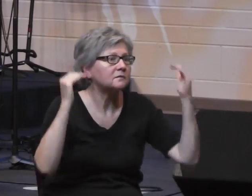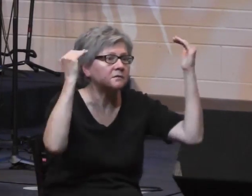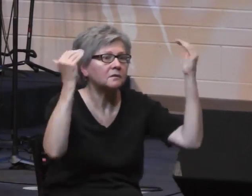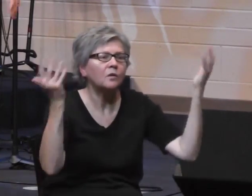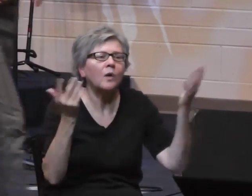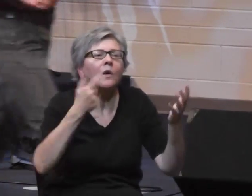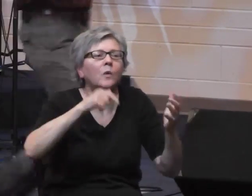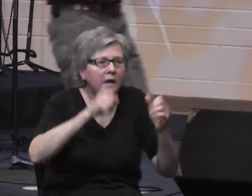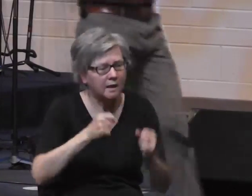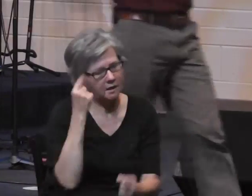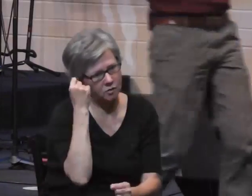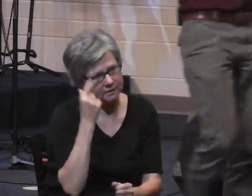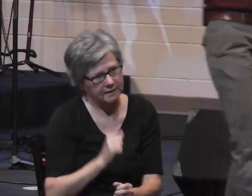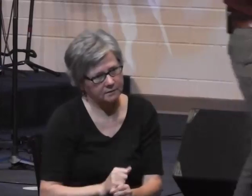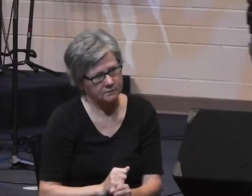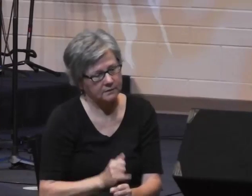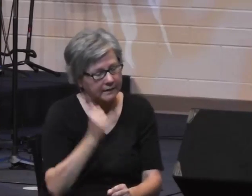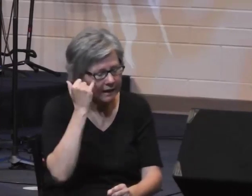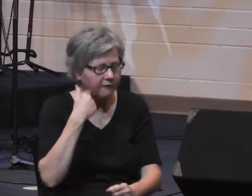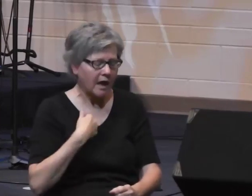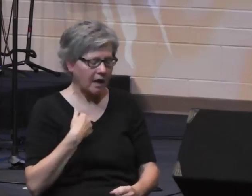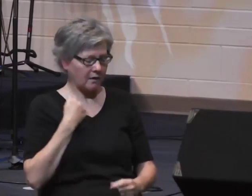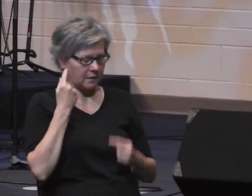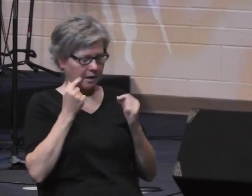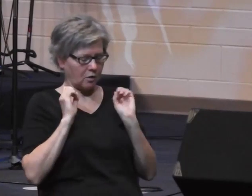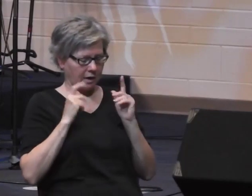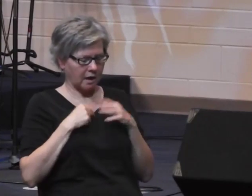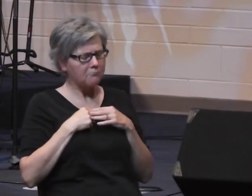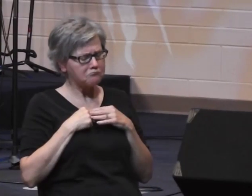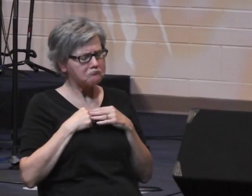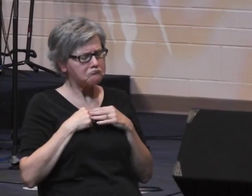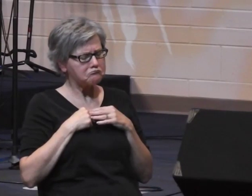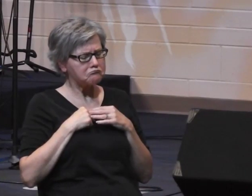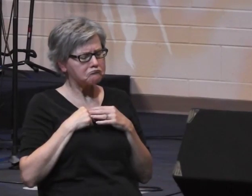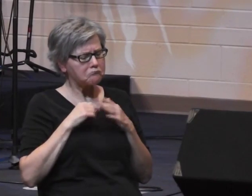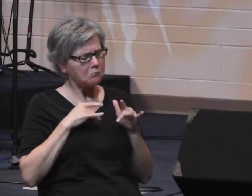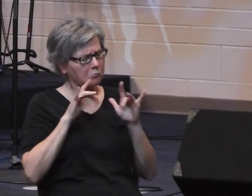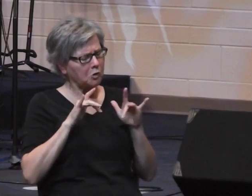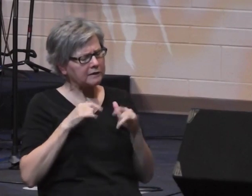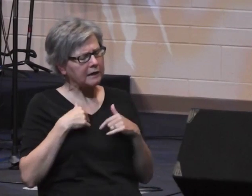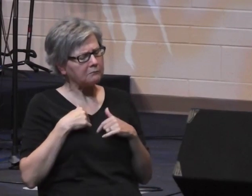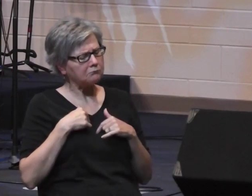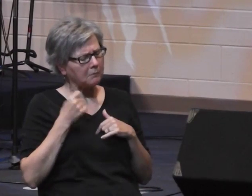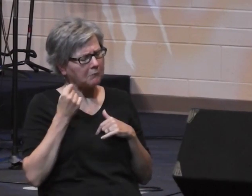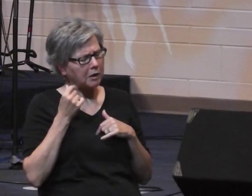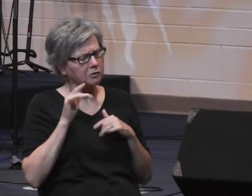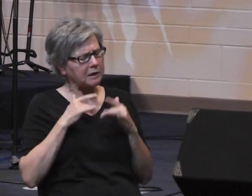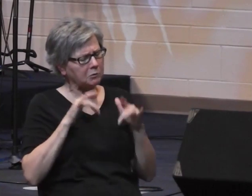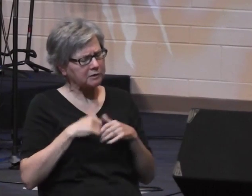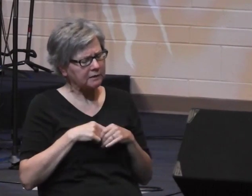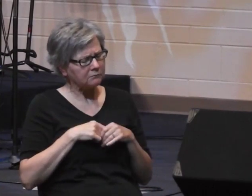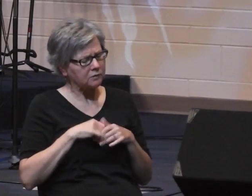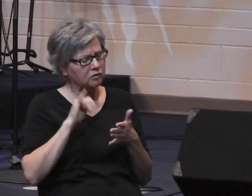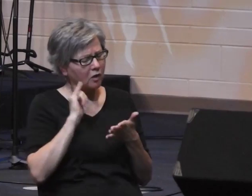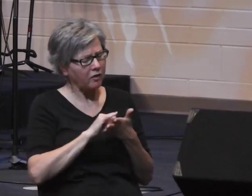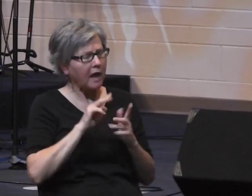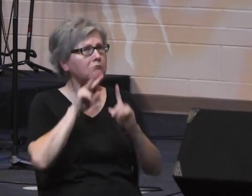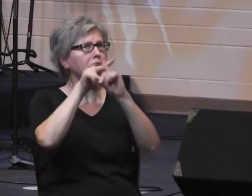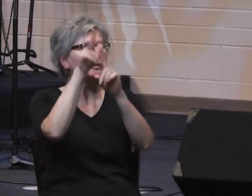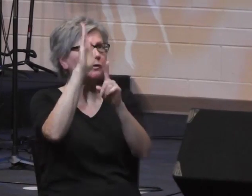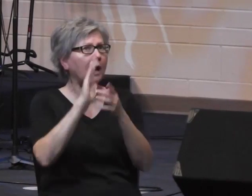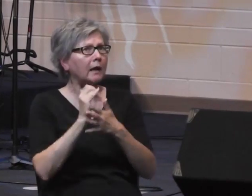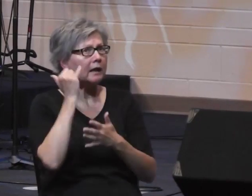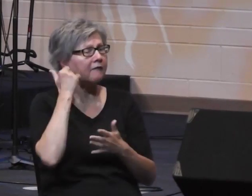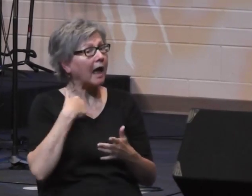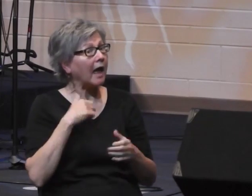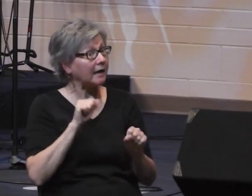can grasp. If I think to myself, okay, this is what mercy is. I think I get it. I think I understand it. This must be God's mercy. If I